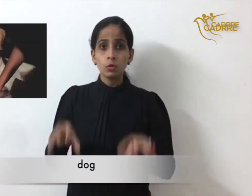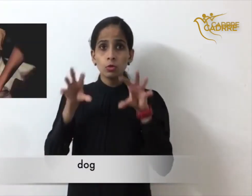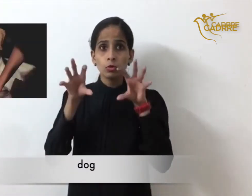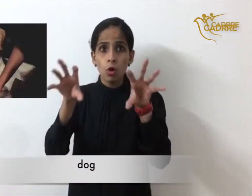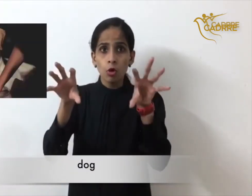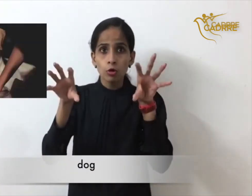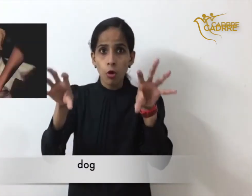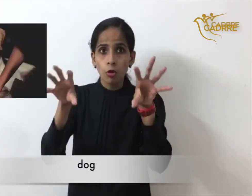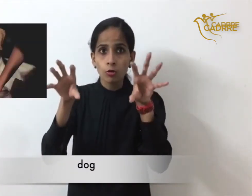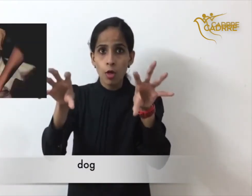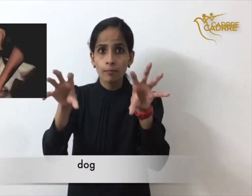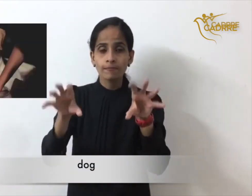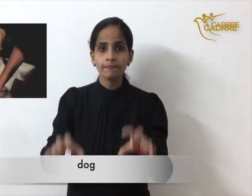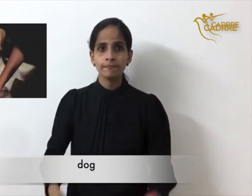Dog.